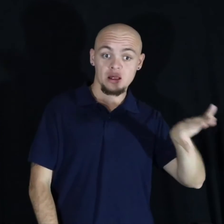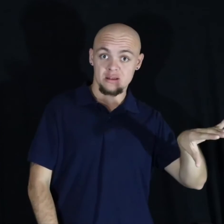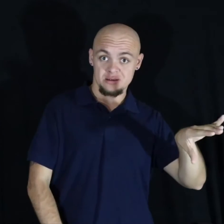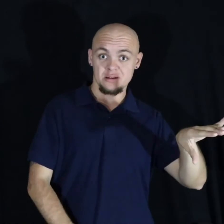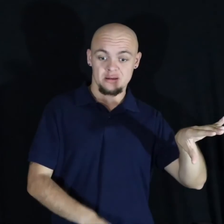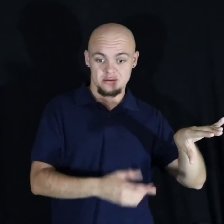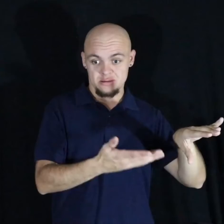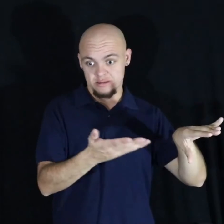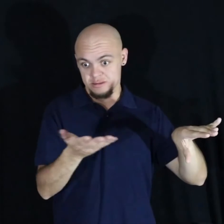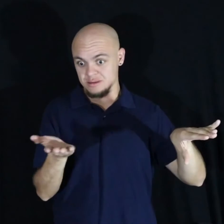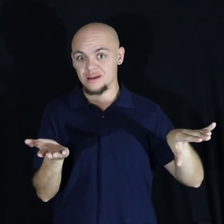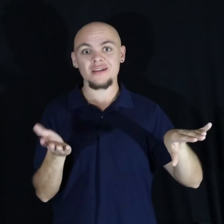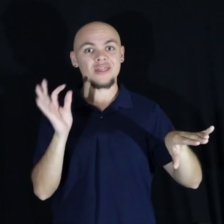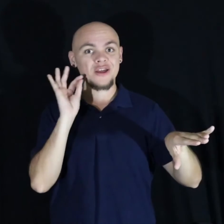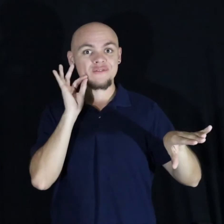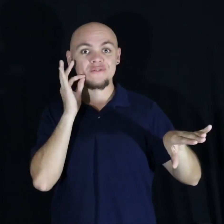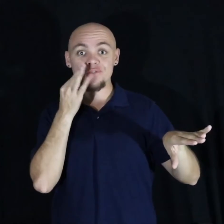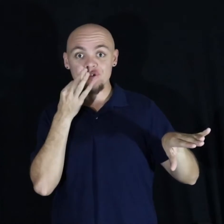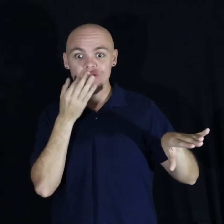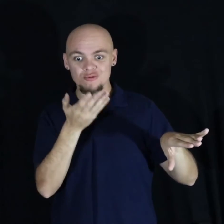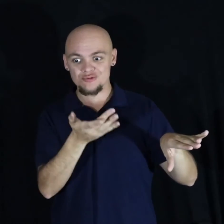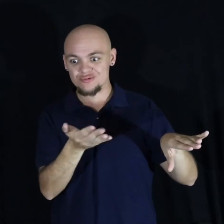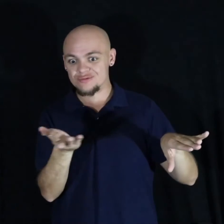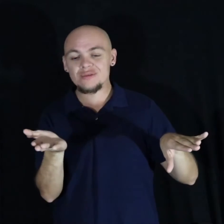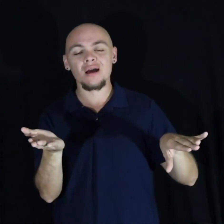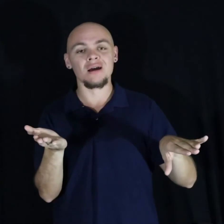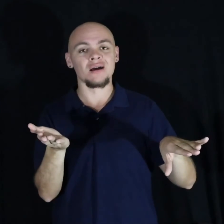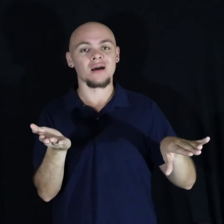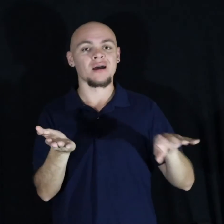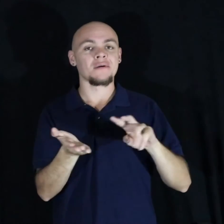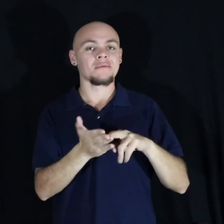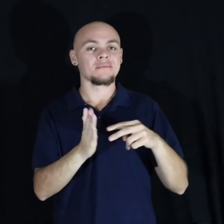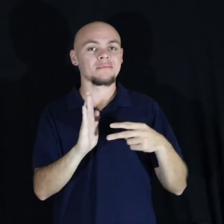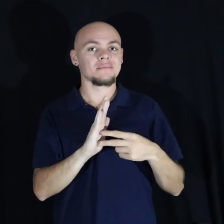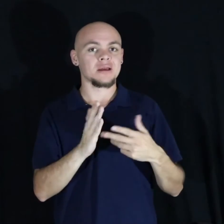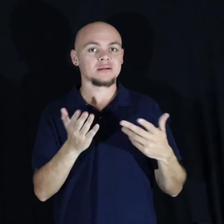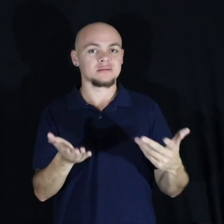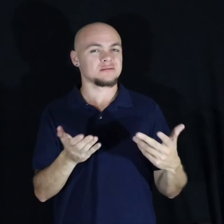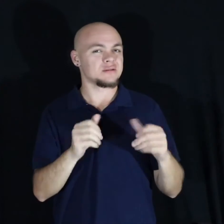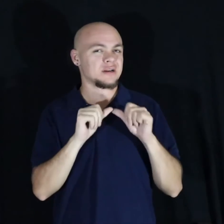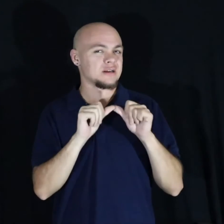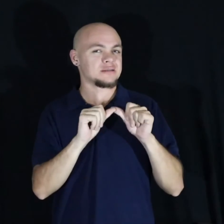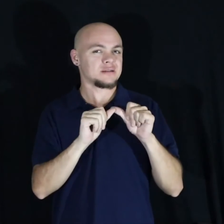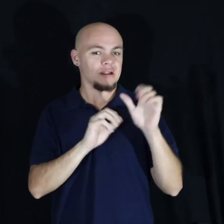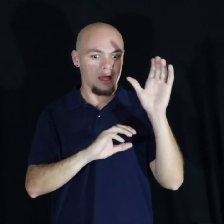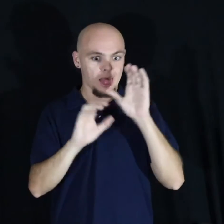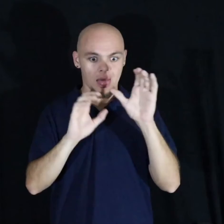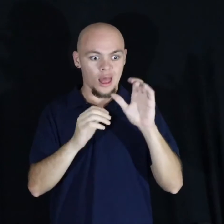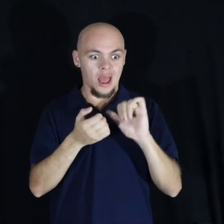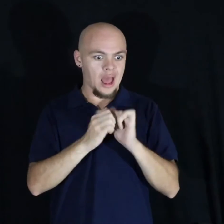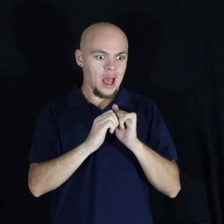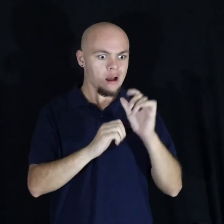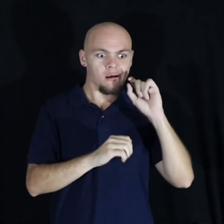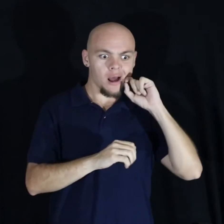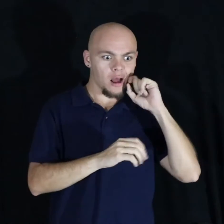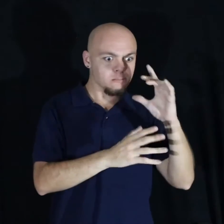for the alternative experience of eating any of the other fruits, then there's no reason to continue looking for a way to consume that